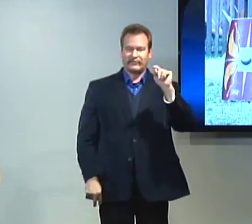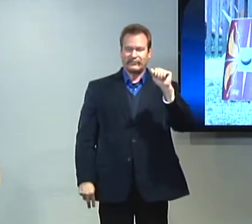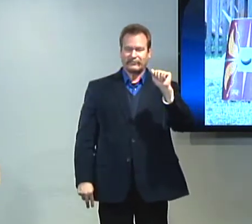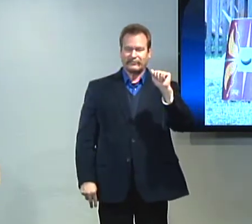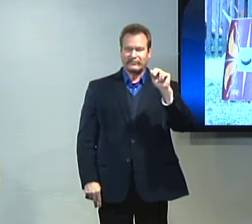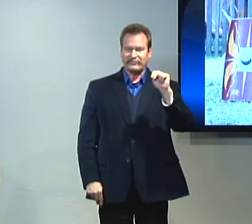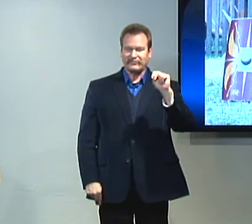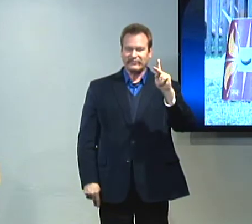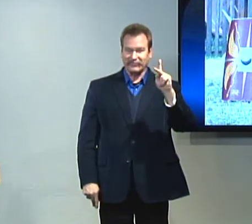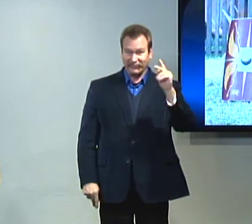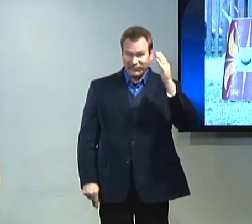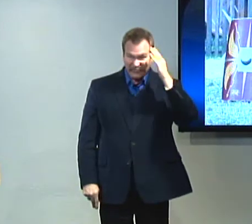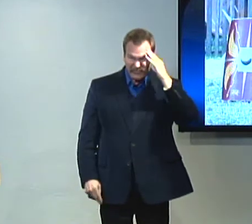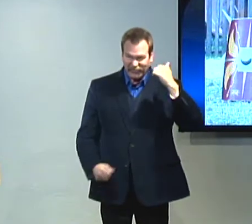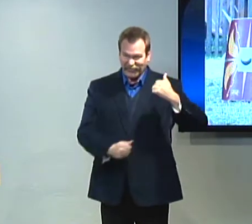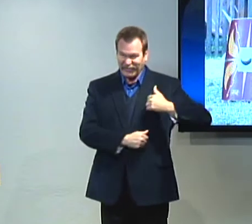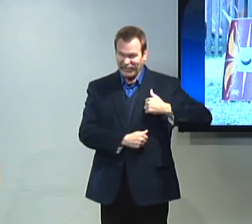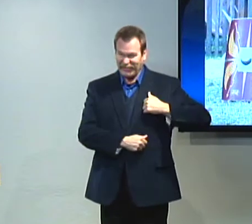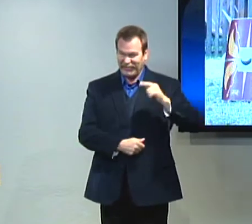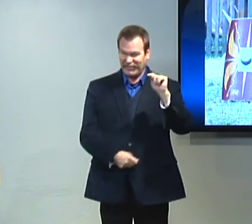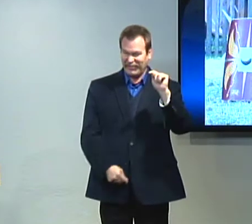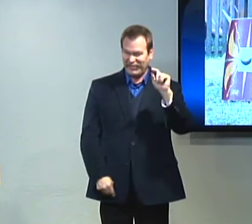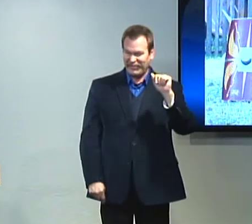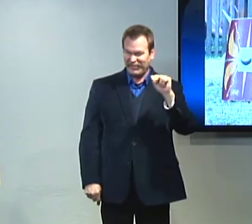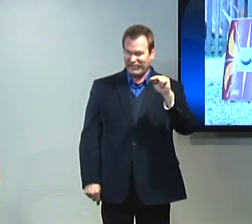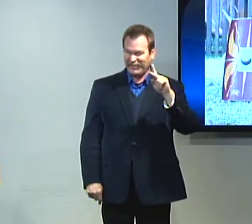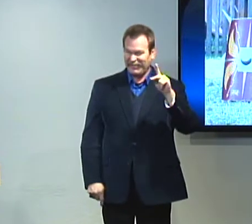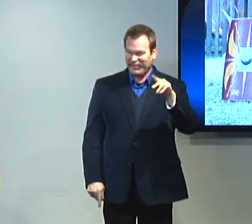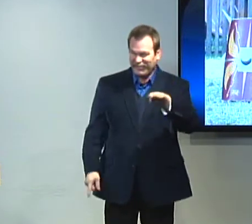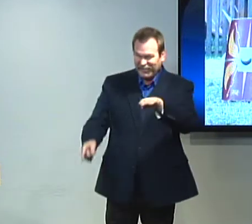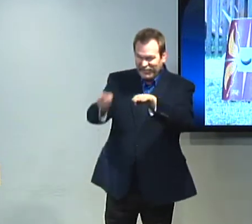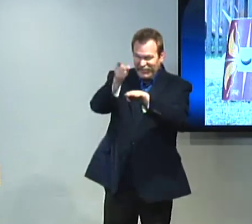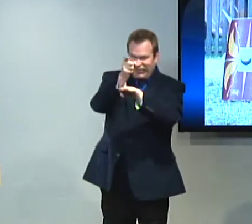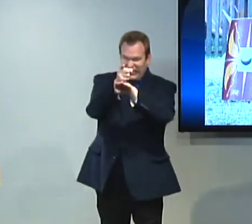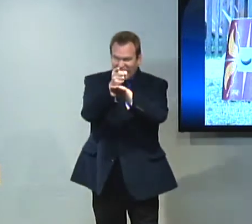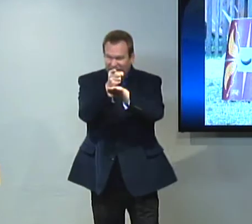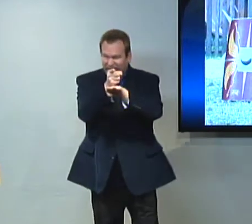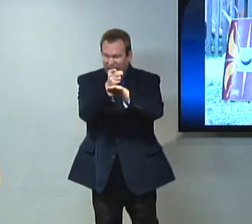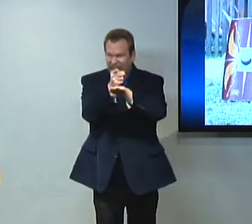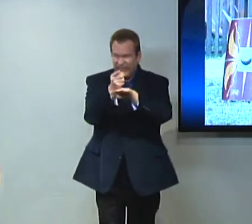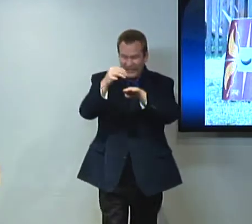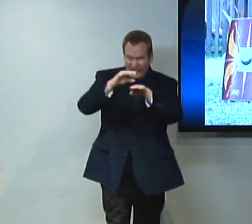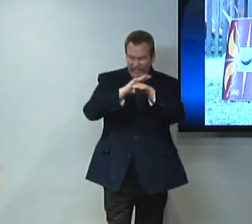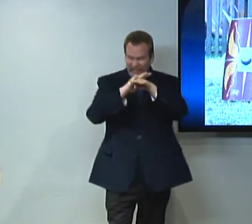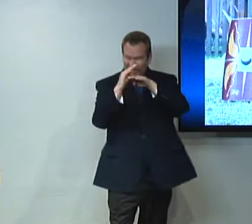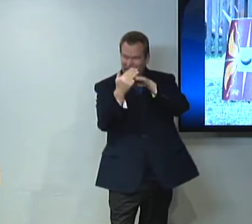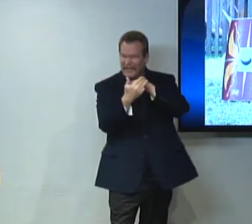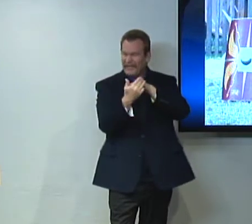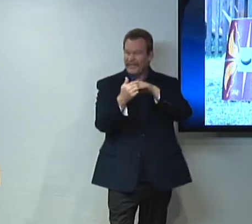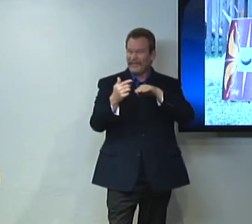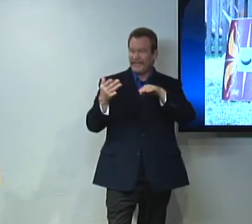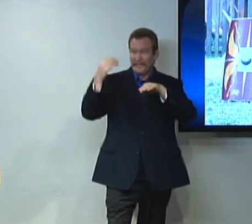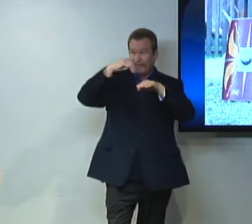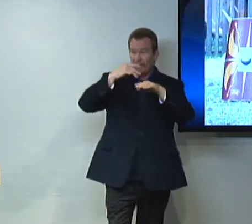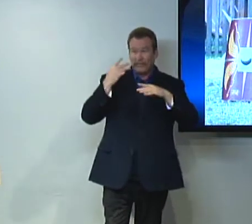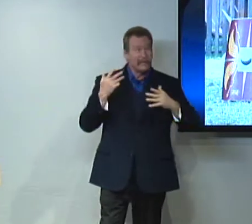get through. And you know how tanks in the army, those great big giant tanks that have the guns on top of